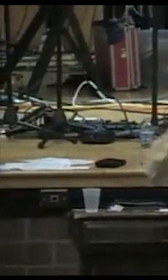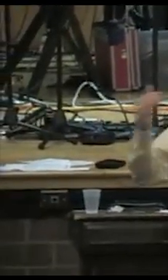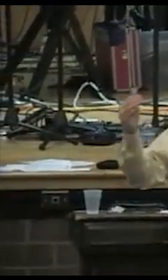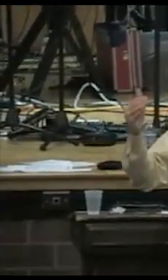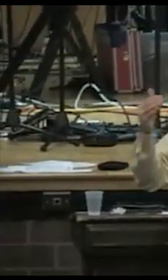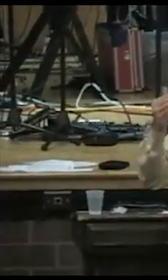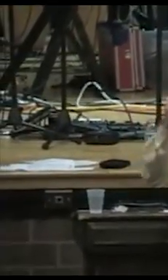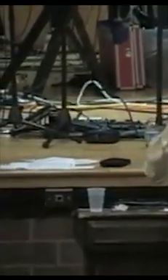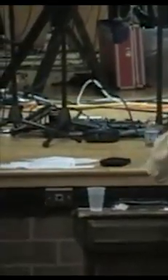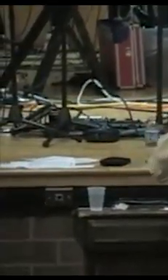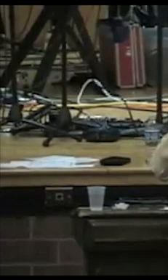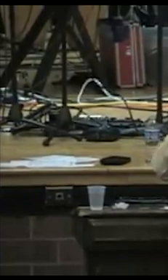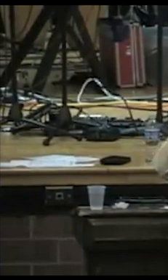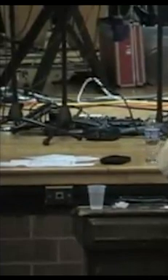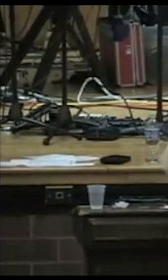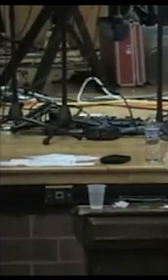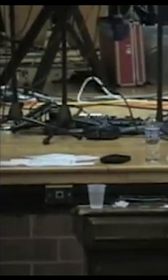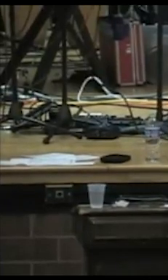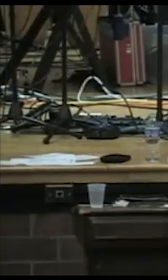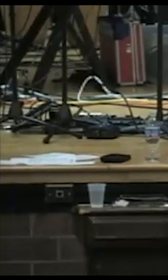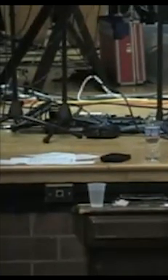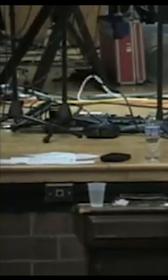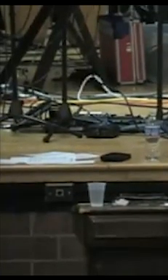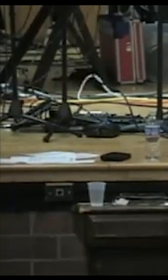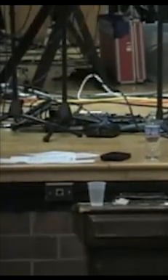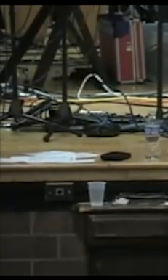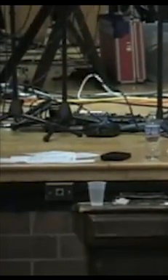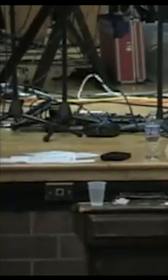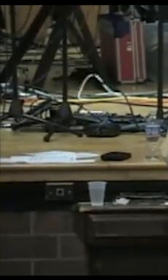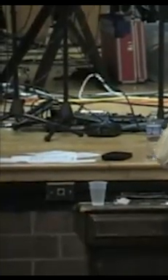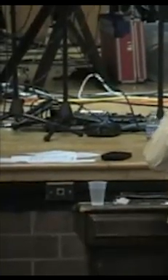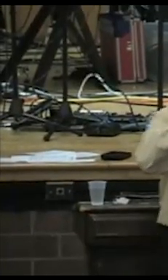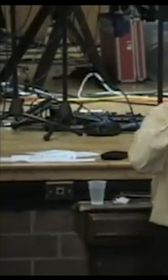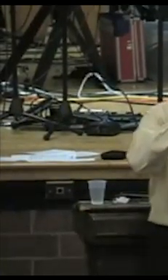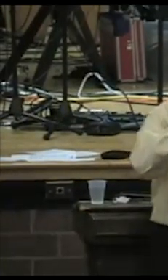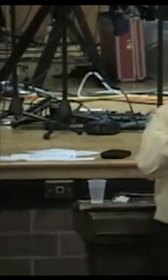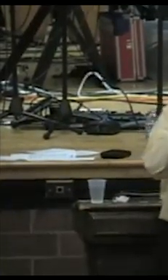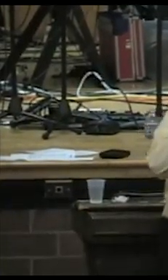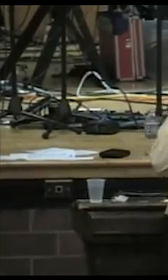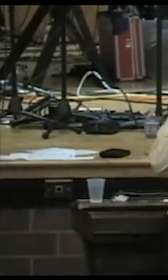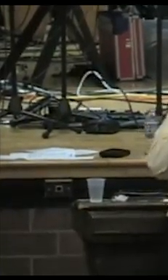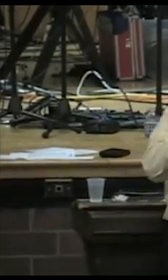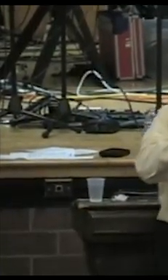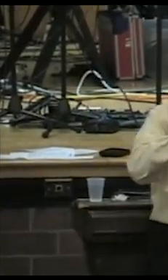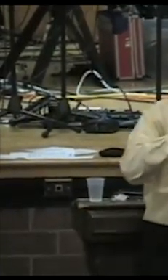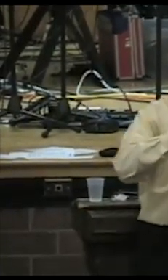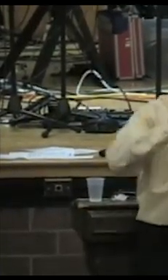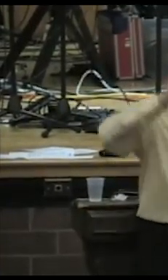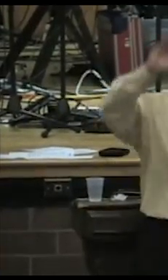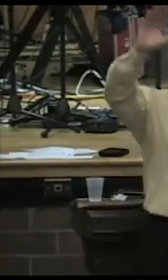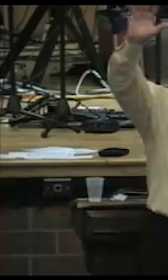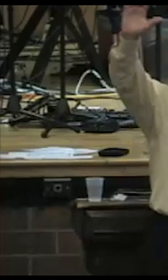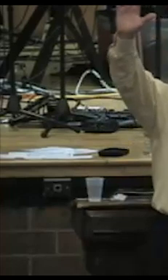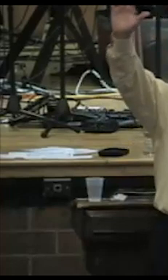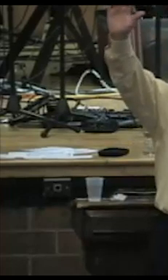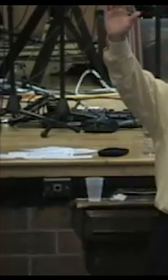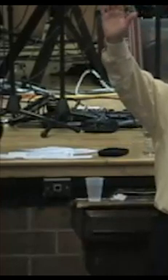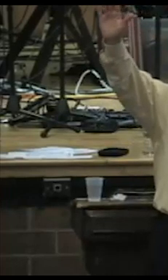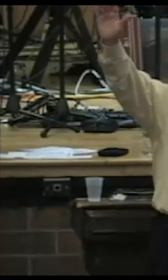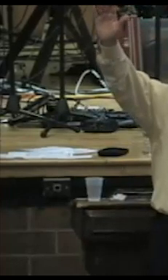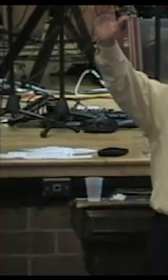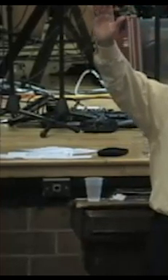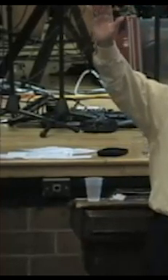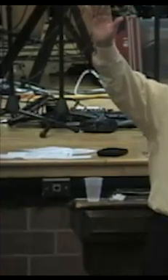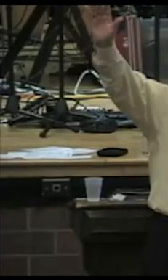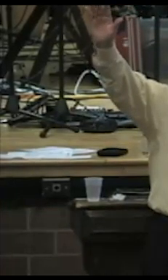like this. And when you try to get the close together like this, you're going to butt heads. You know what this philosophy is? It's 50-50. Has anybody ever heard that marriage